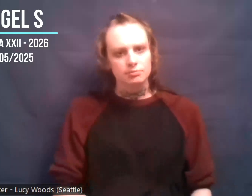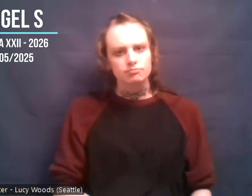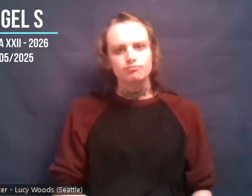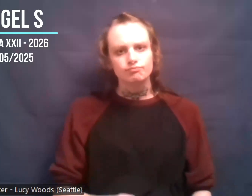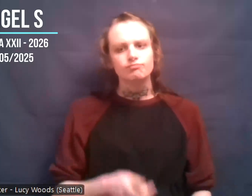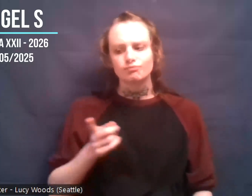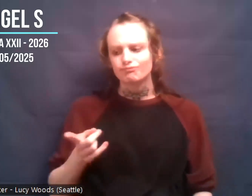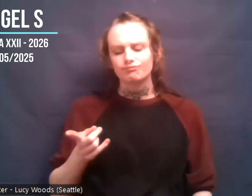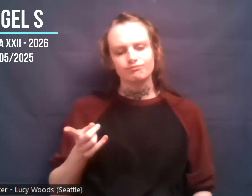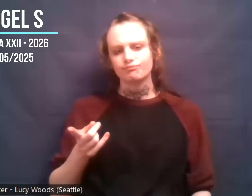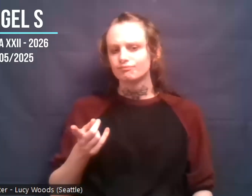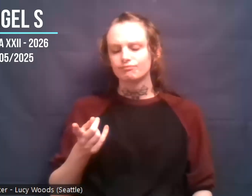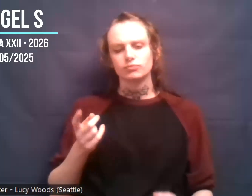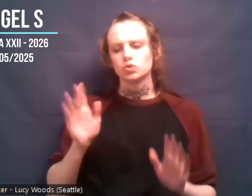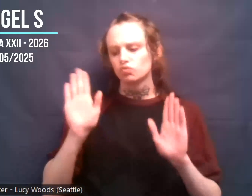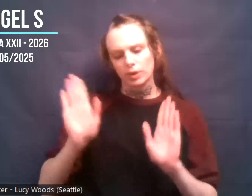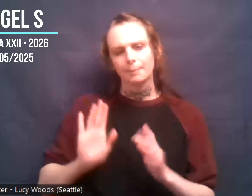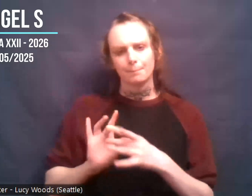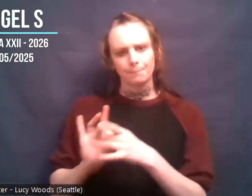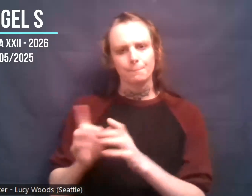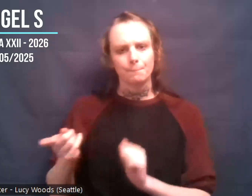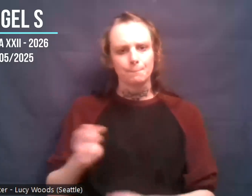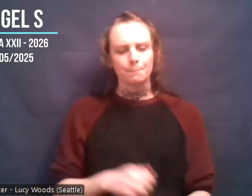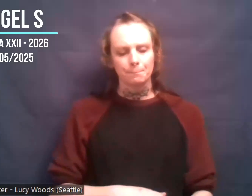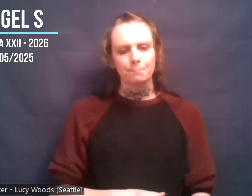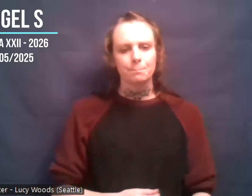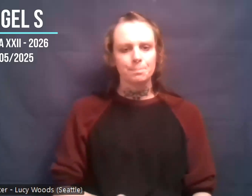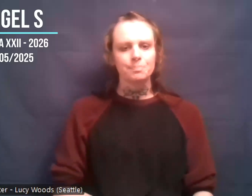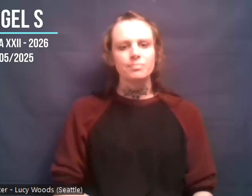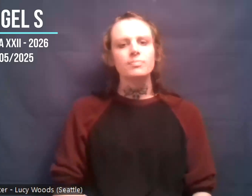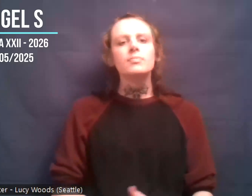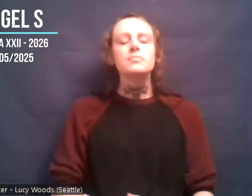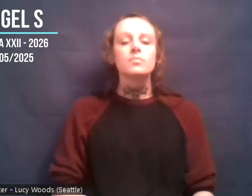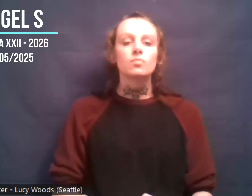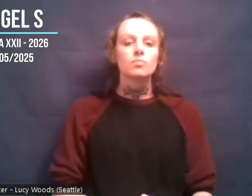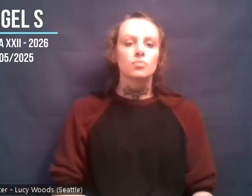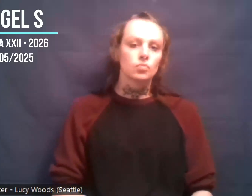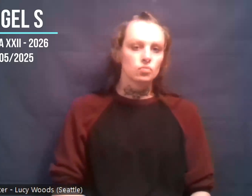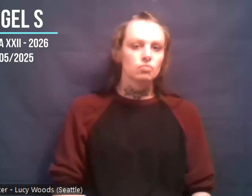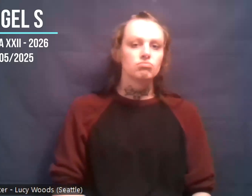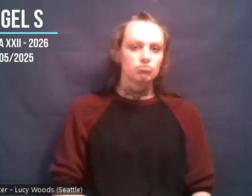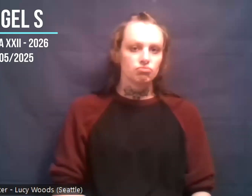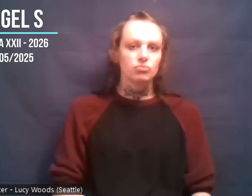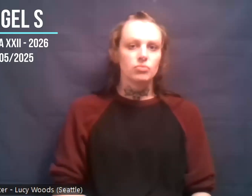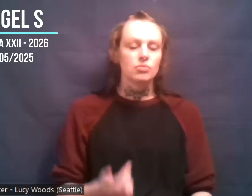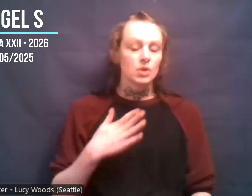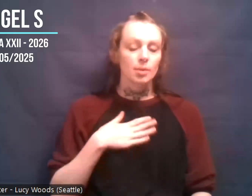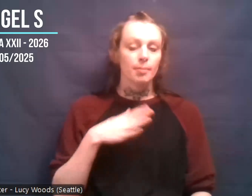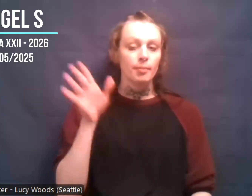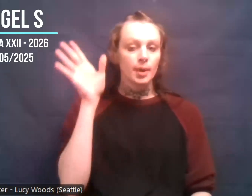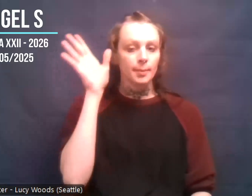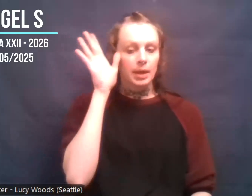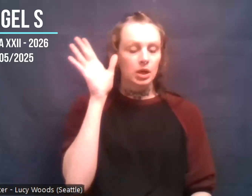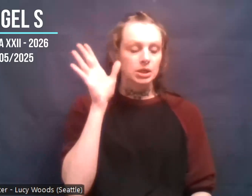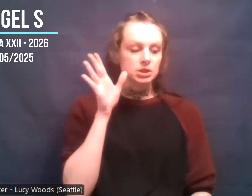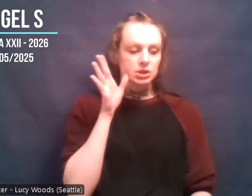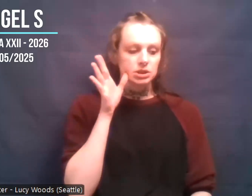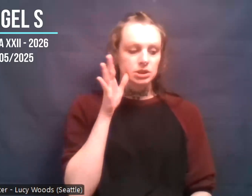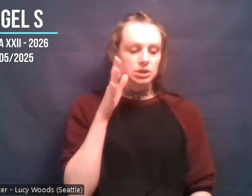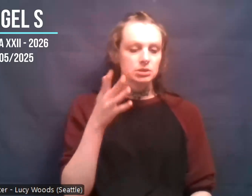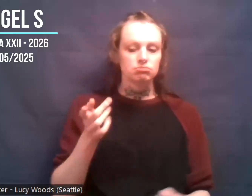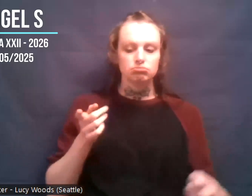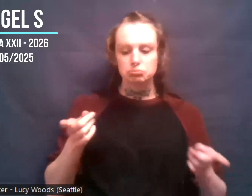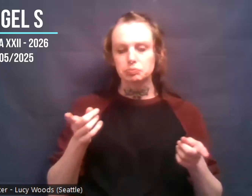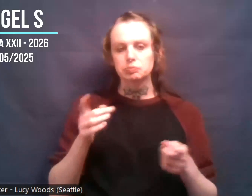today. Um, so um, my parents were two people that were like oil and